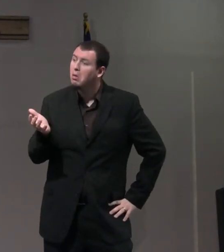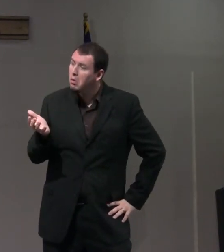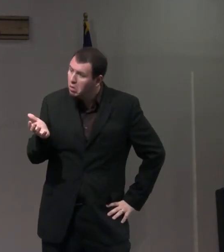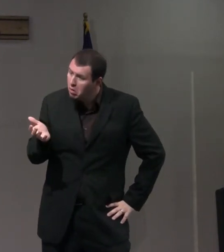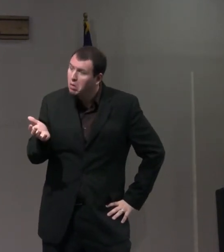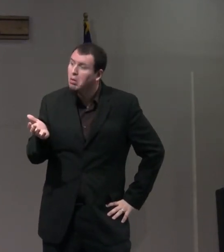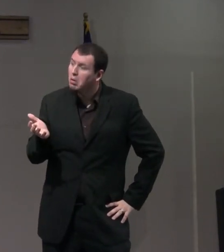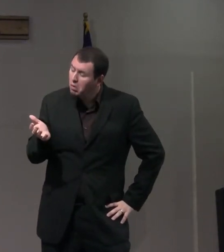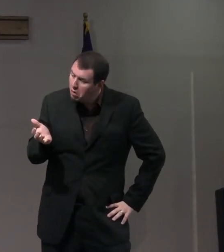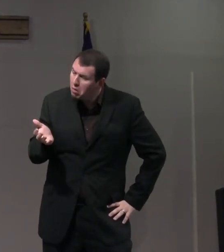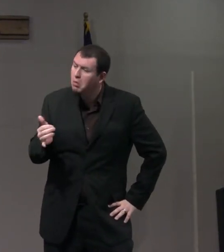listen and